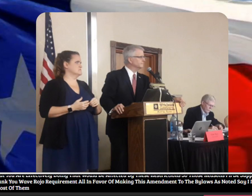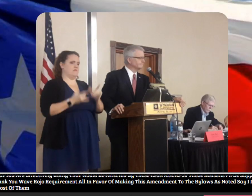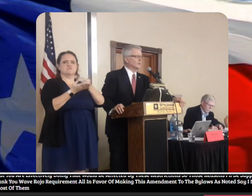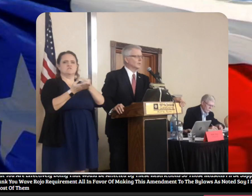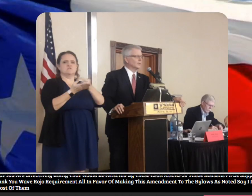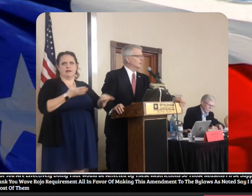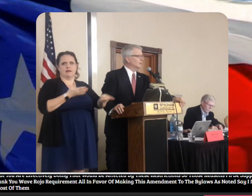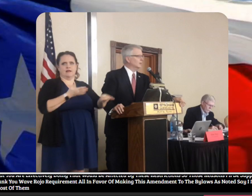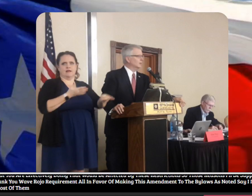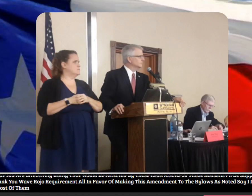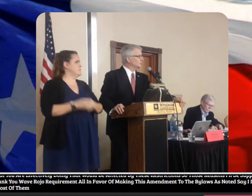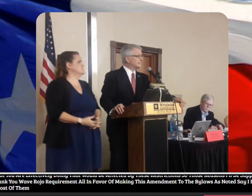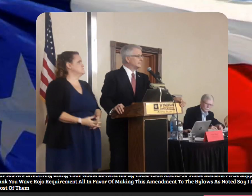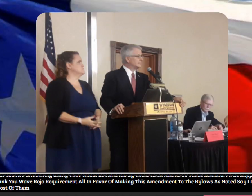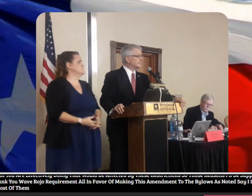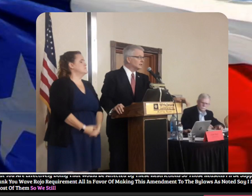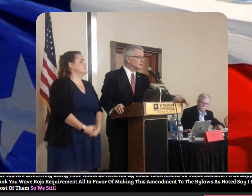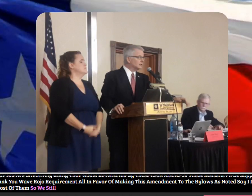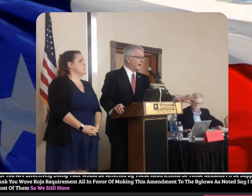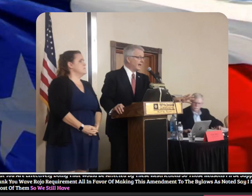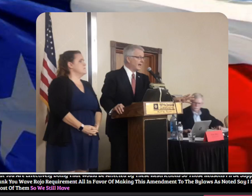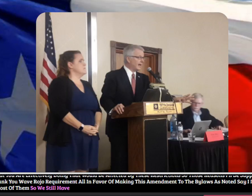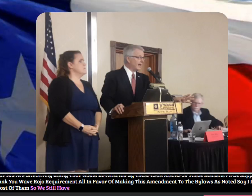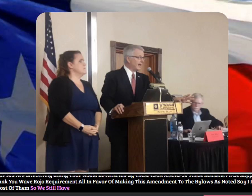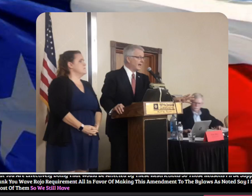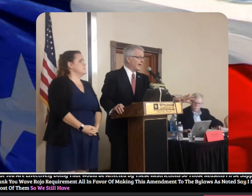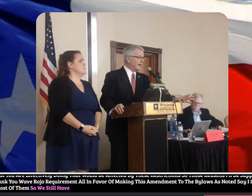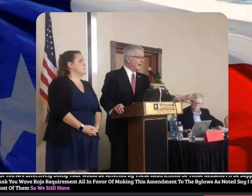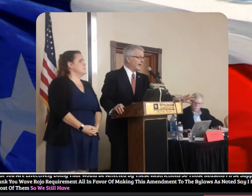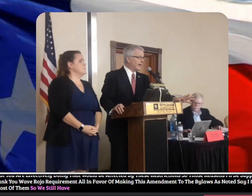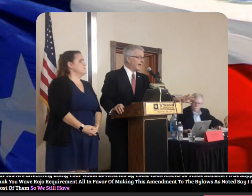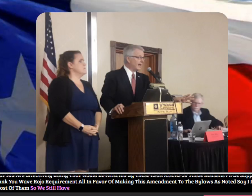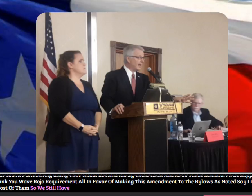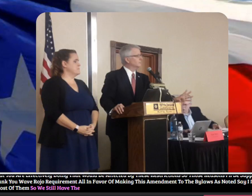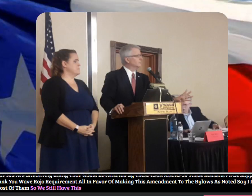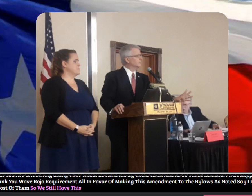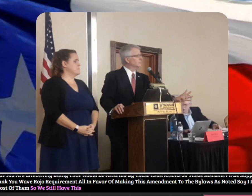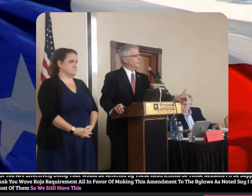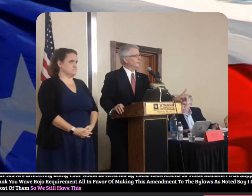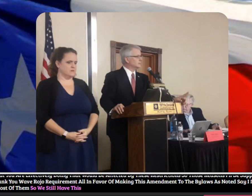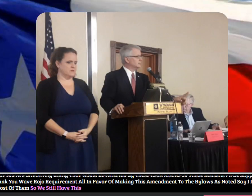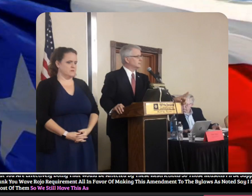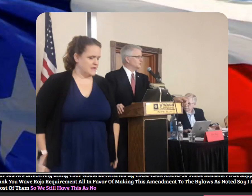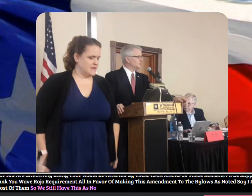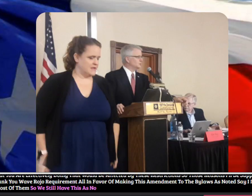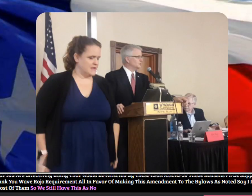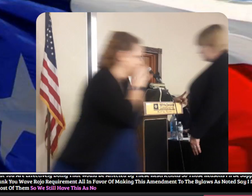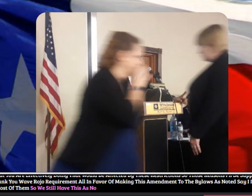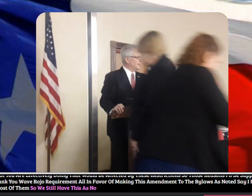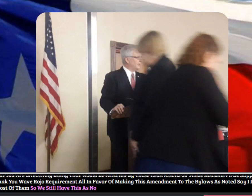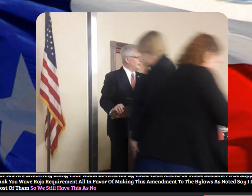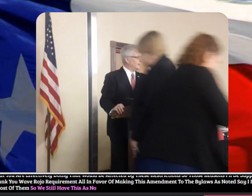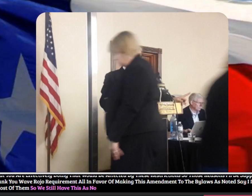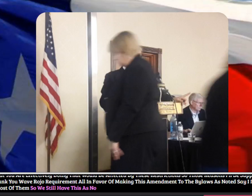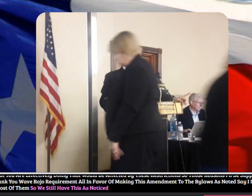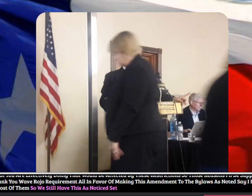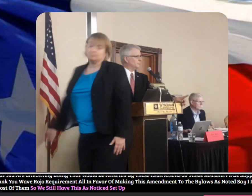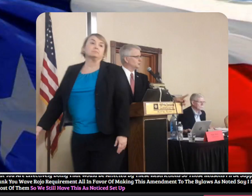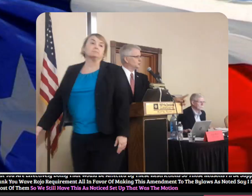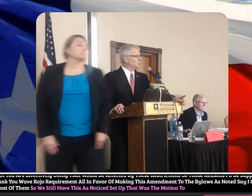Okay. So we still have this as noticed set up. That was the motion to